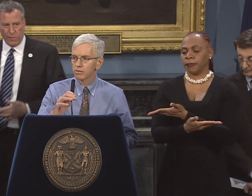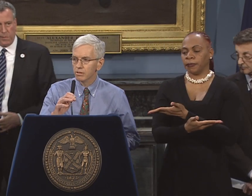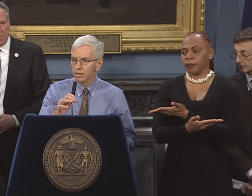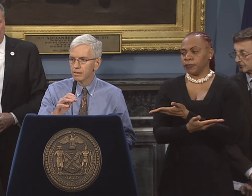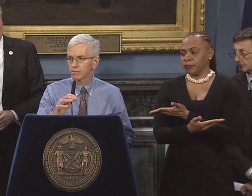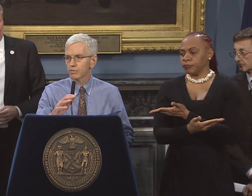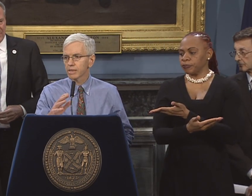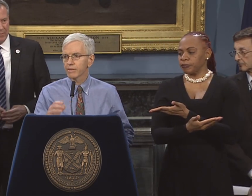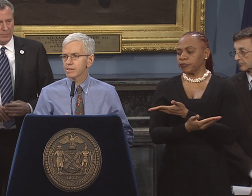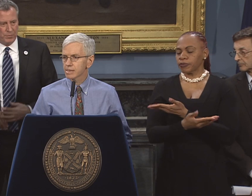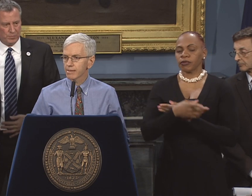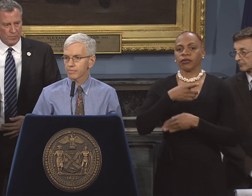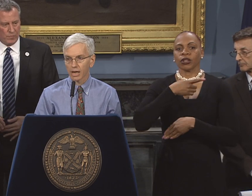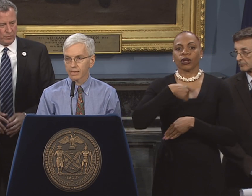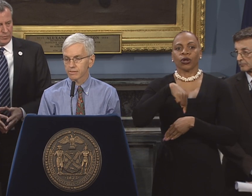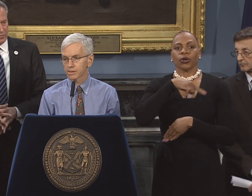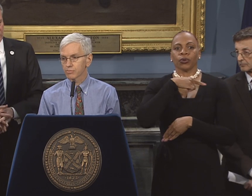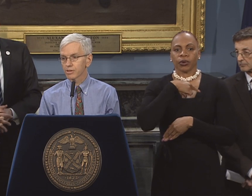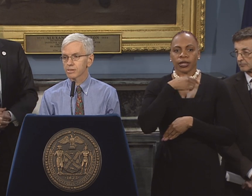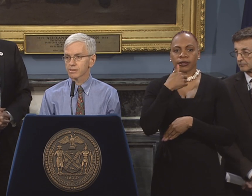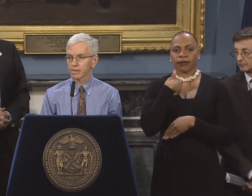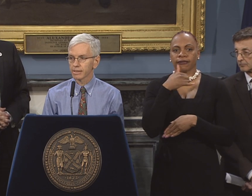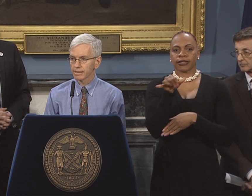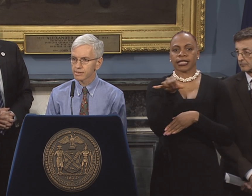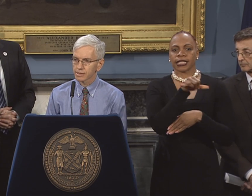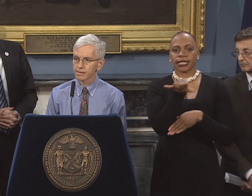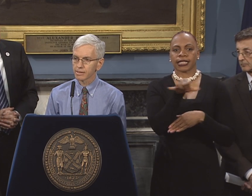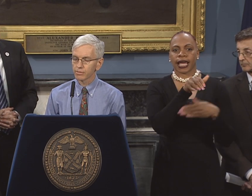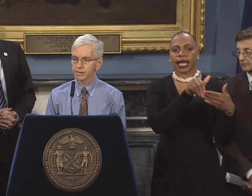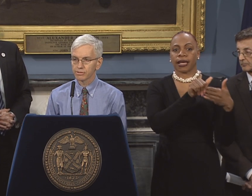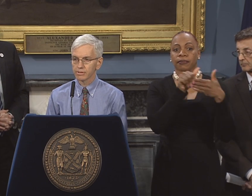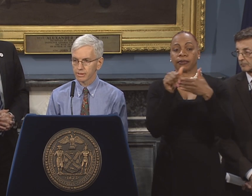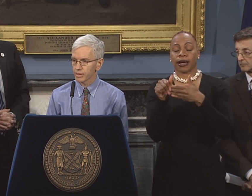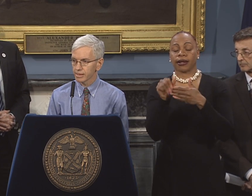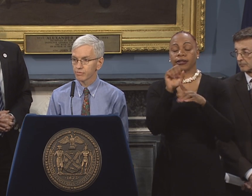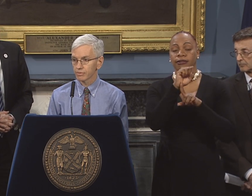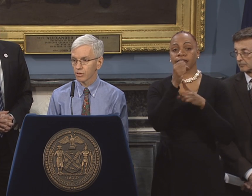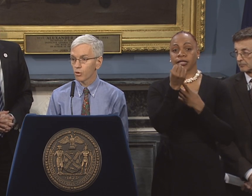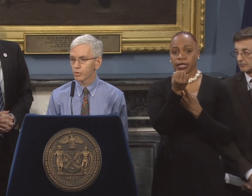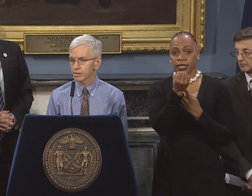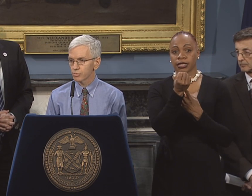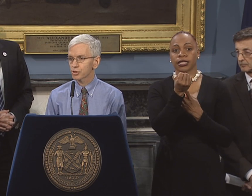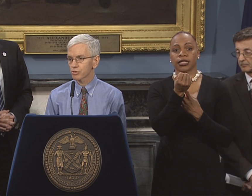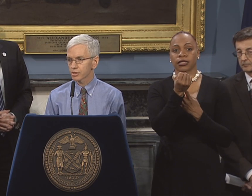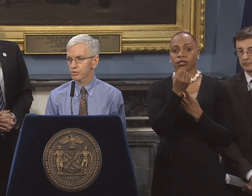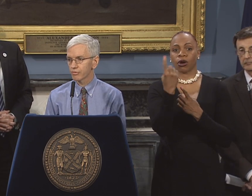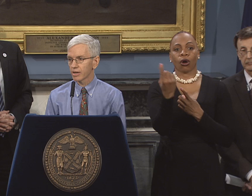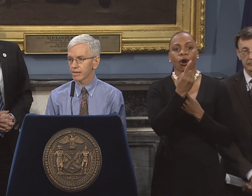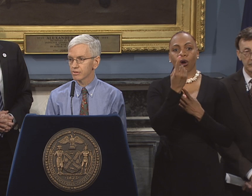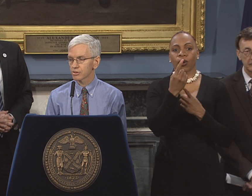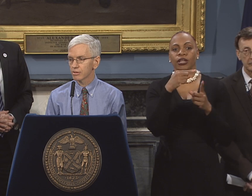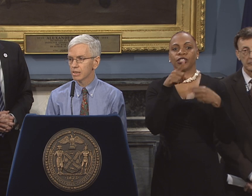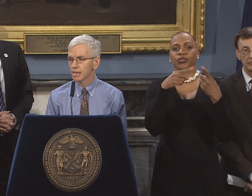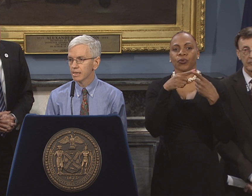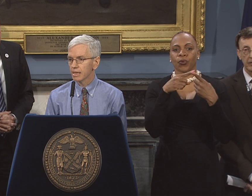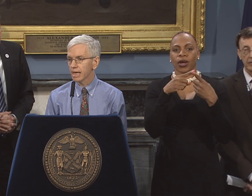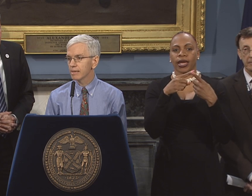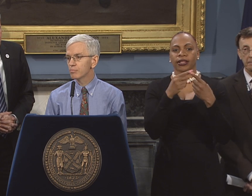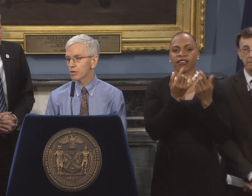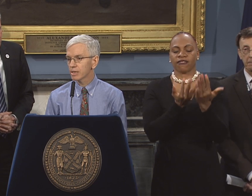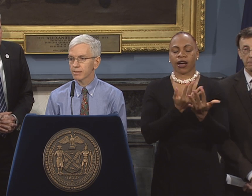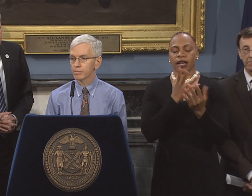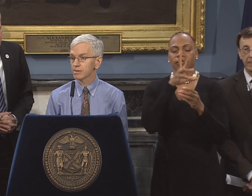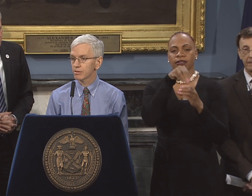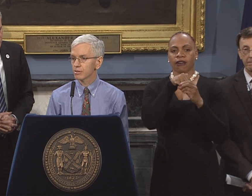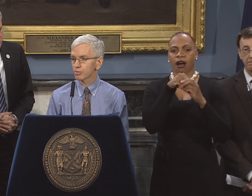So we're giving the same guidance with this incident that we give always with structural fires. So